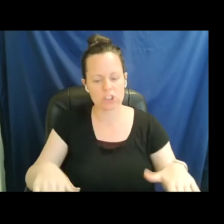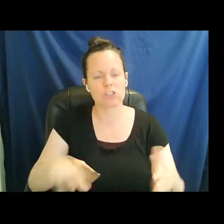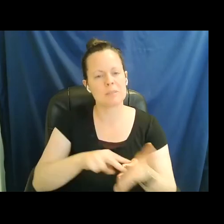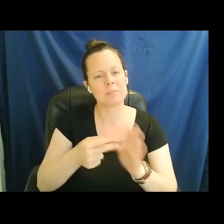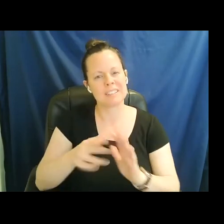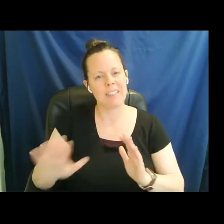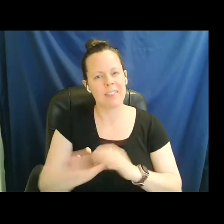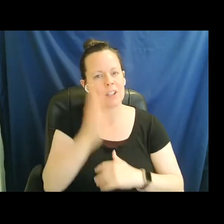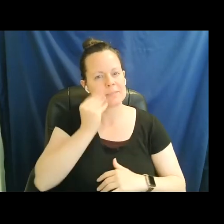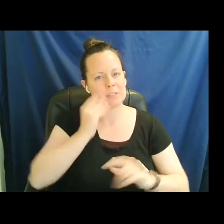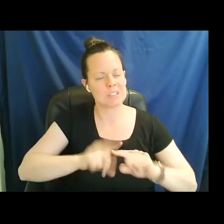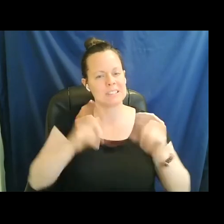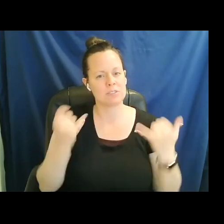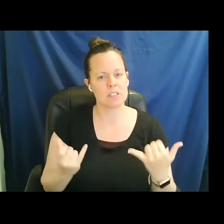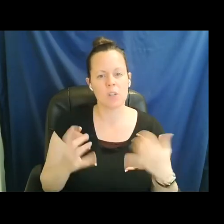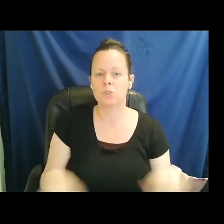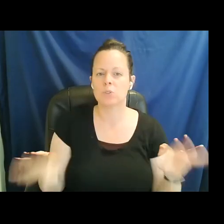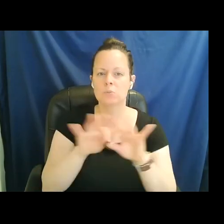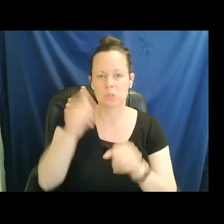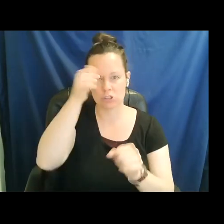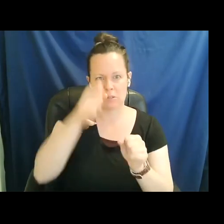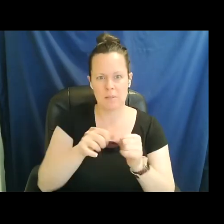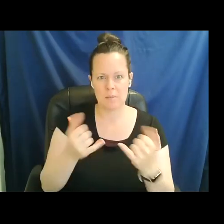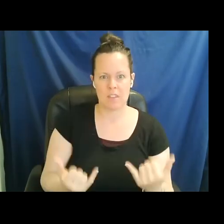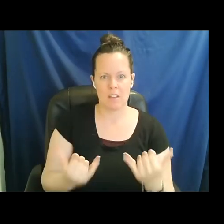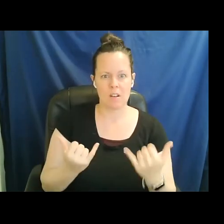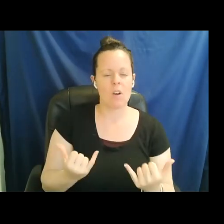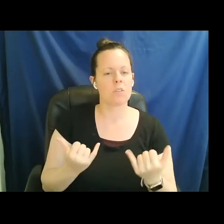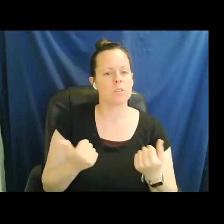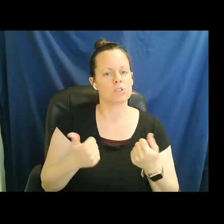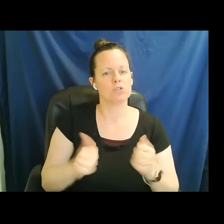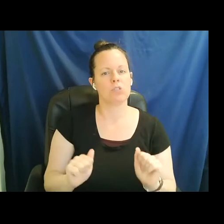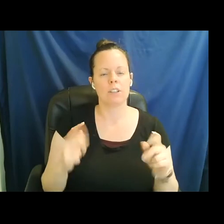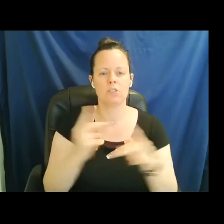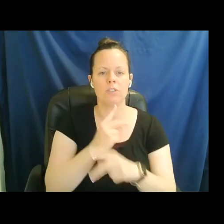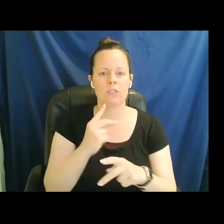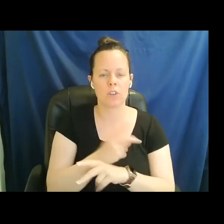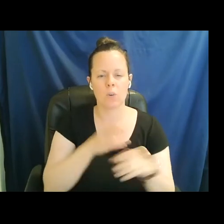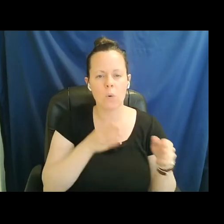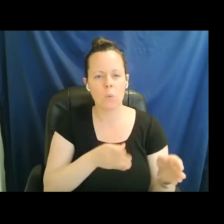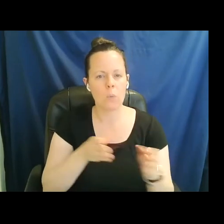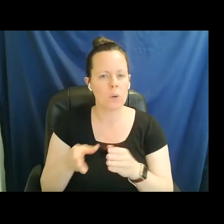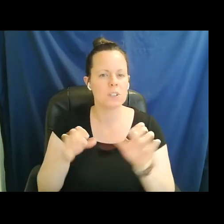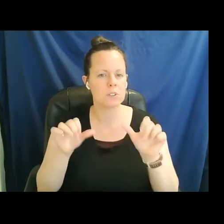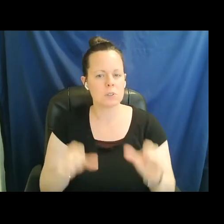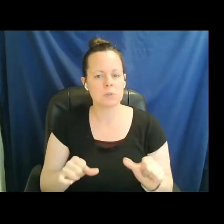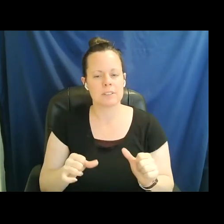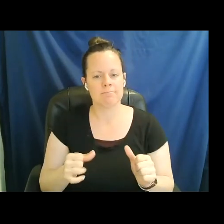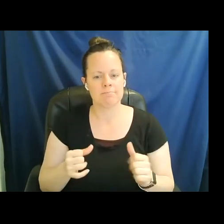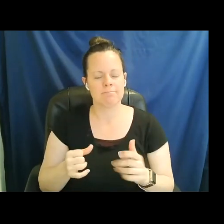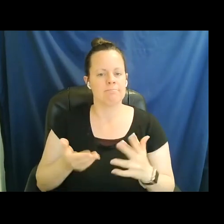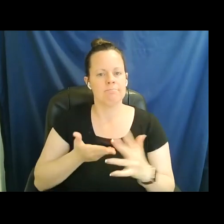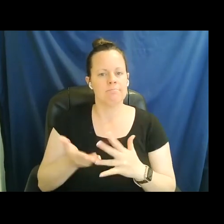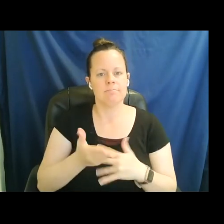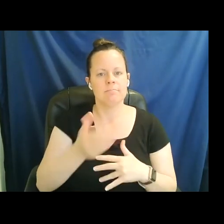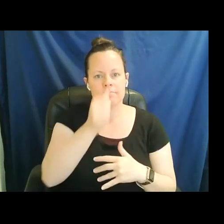So it's very important for us to keep that in mind as we try to figure out ways that we can get ourselves through this type of a